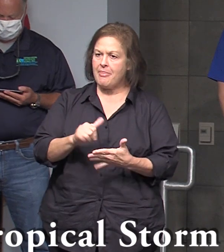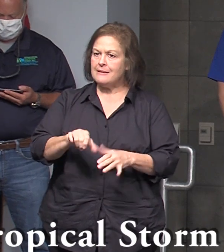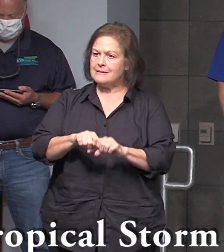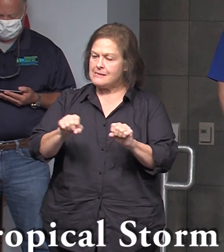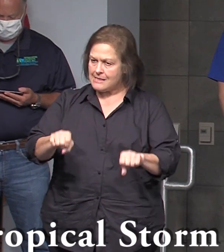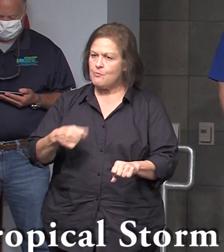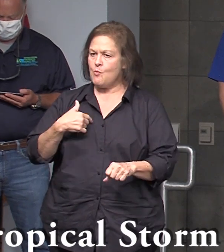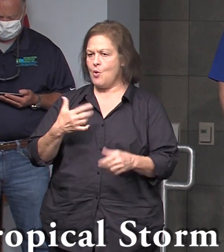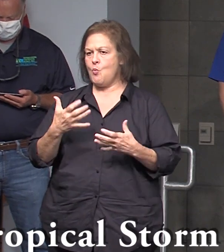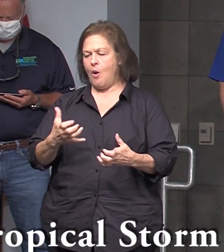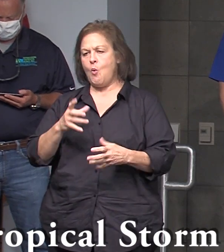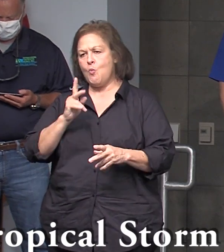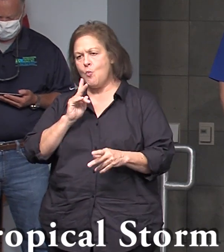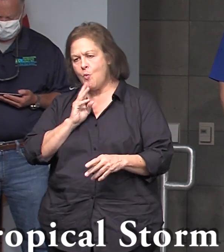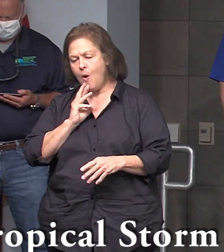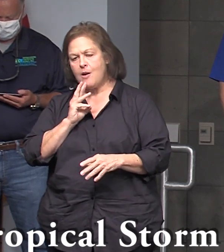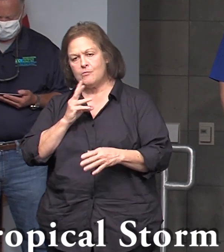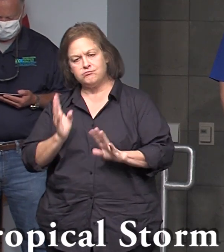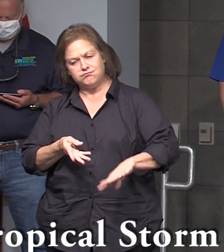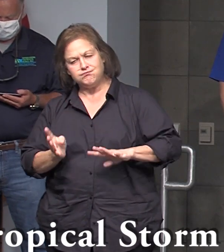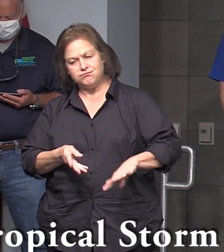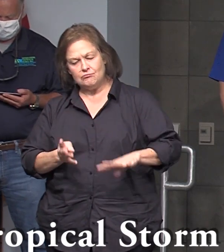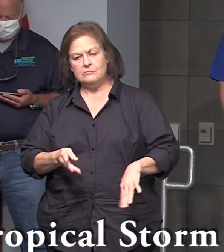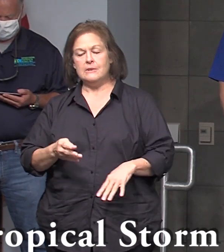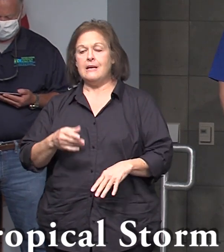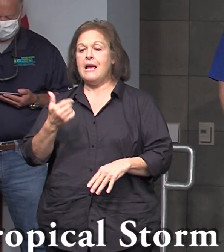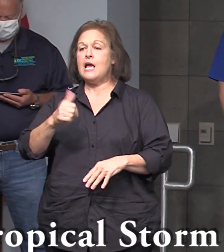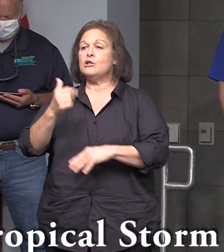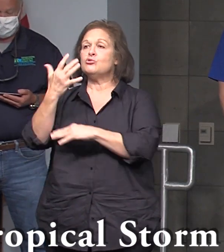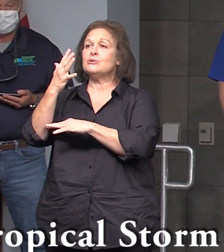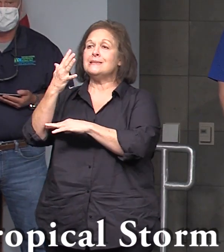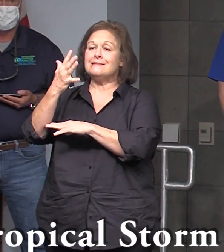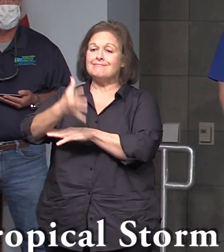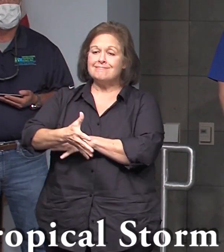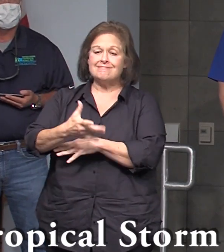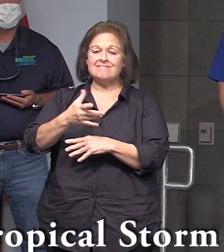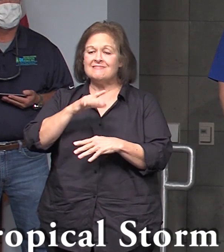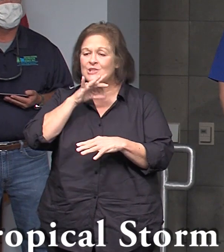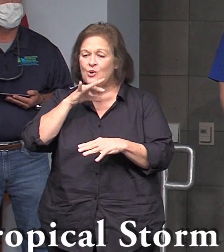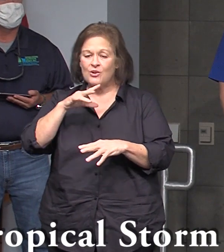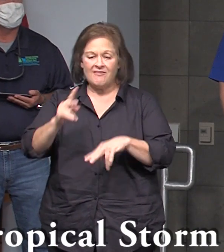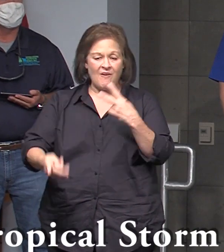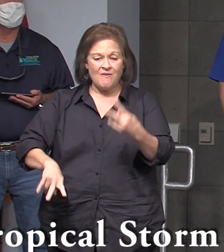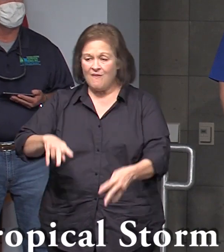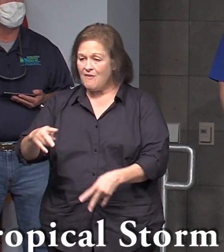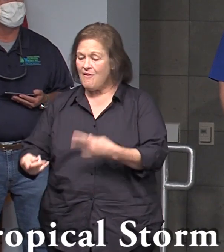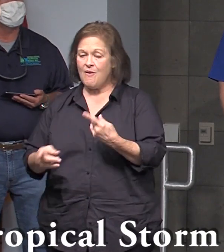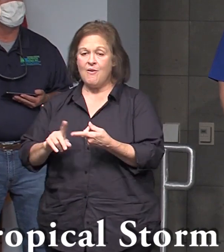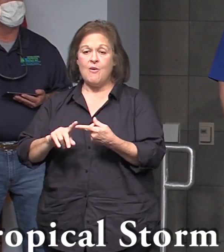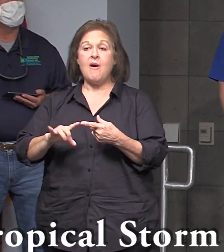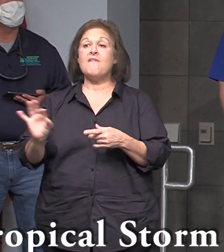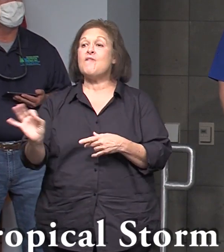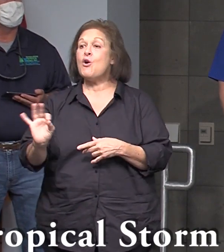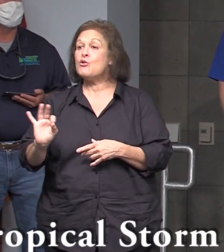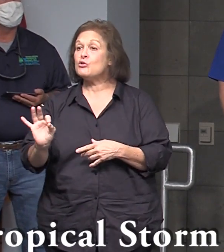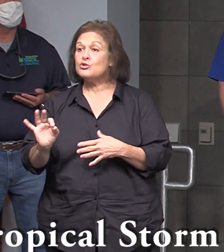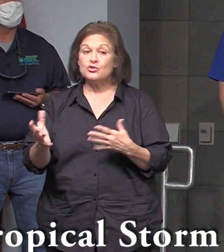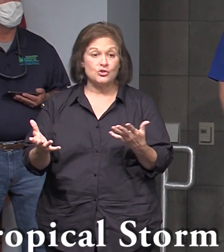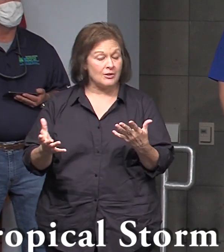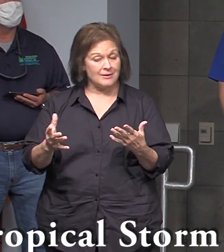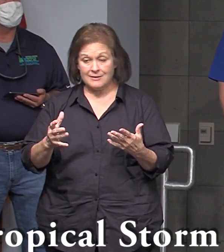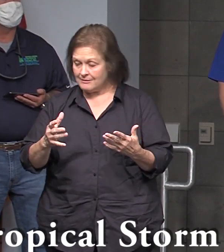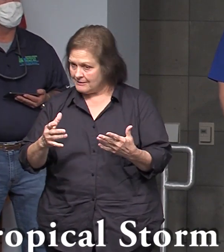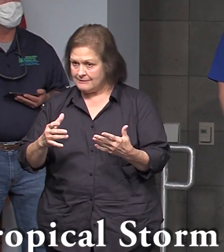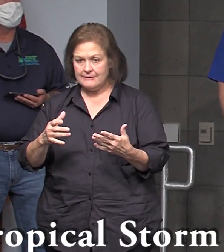as possible. We want to remove the loose limbs on our trees. We want to bring in all our outside furniture. Mine's already in. I didn't take mine